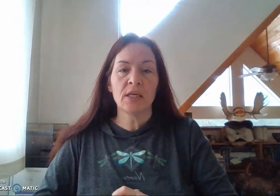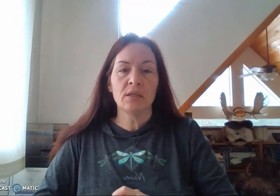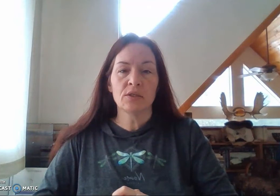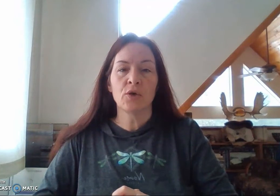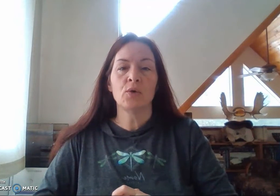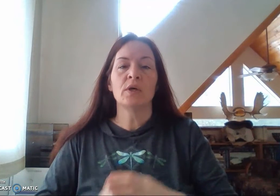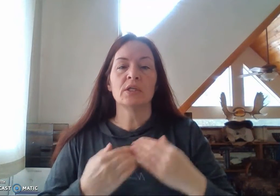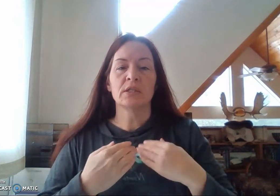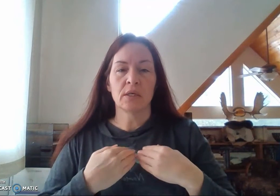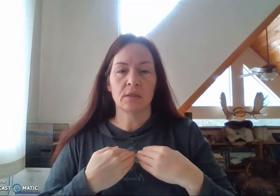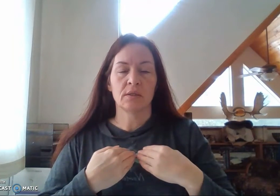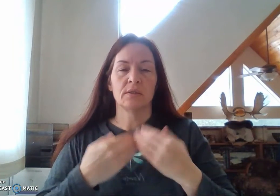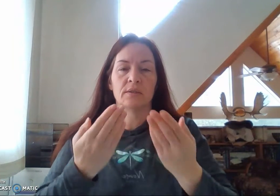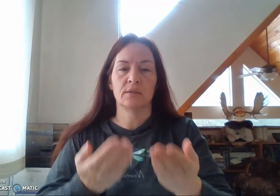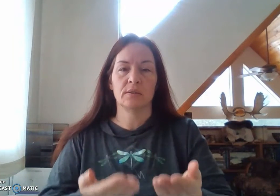Tuesday, toe, t.